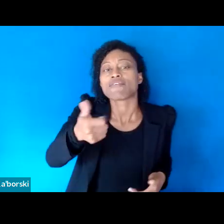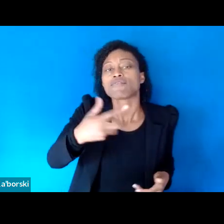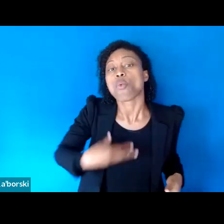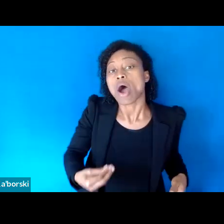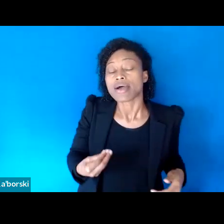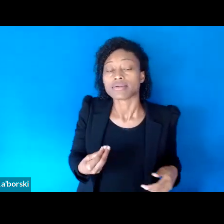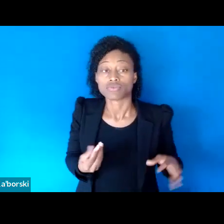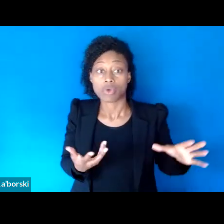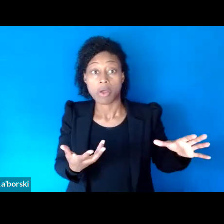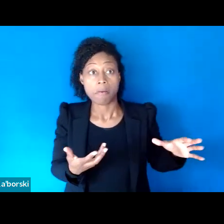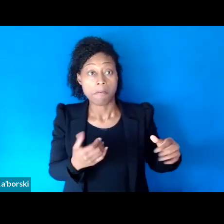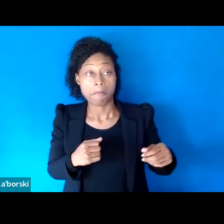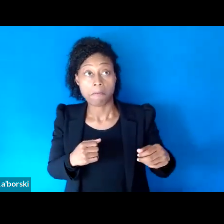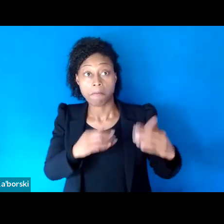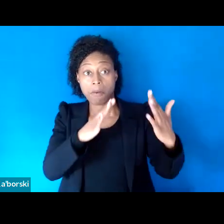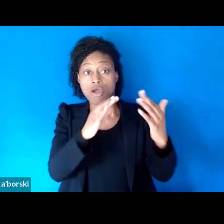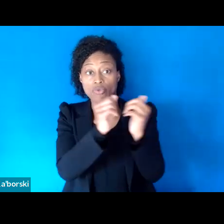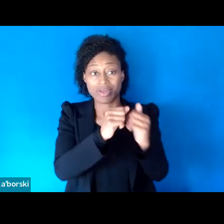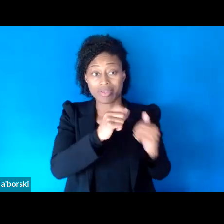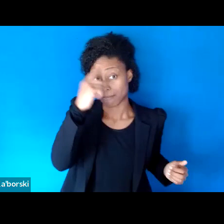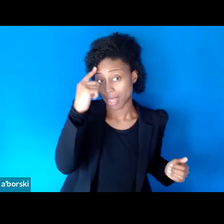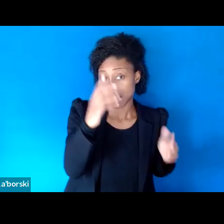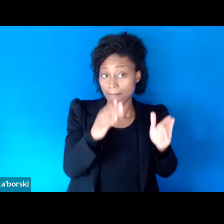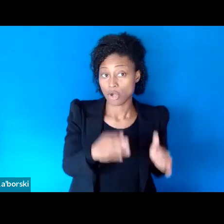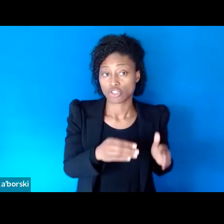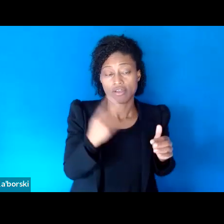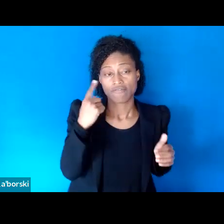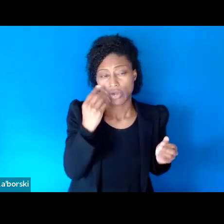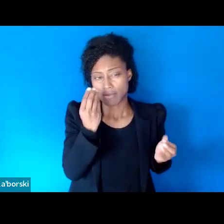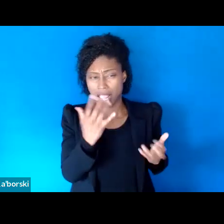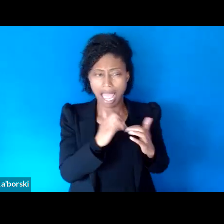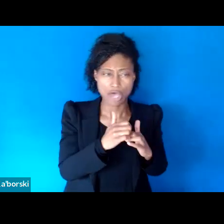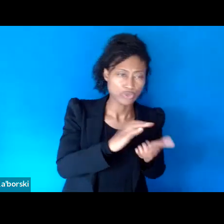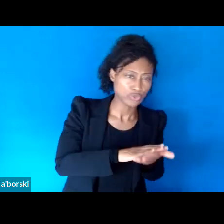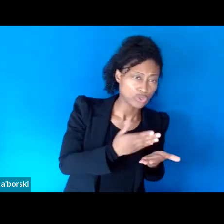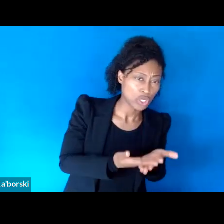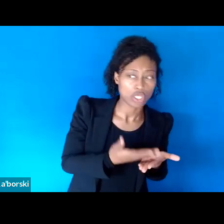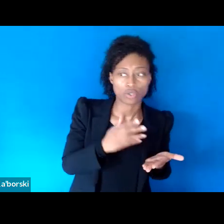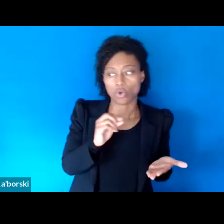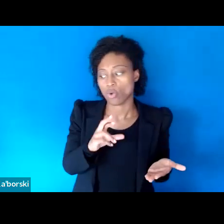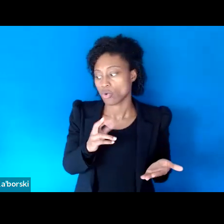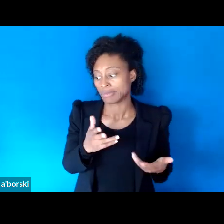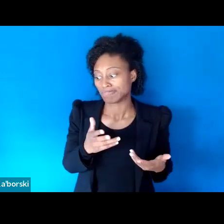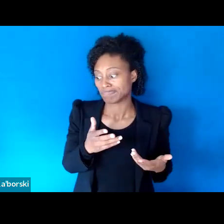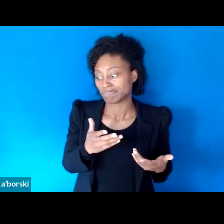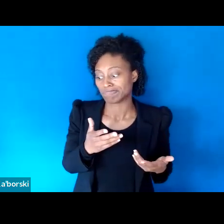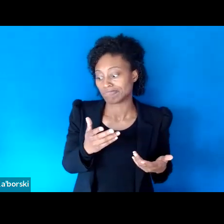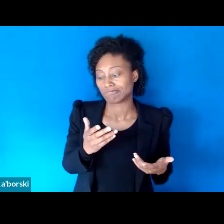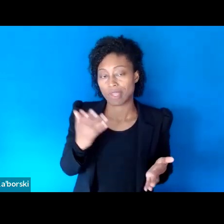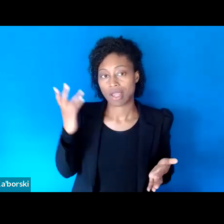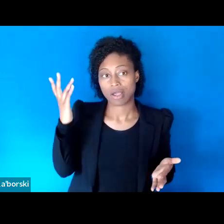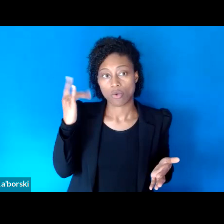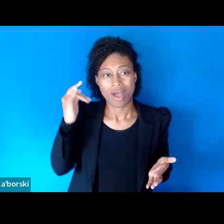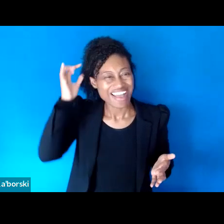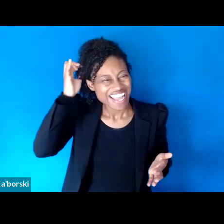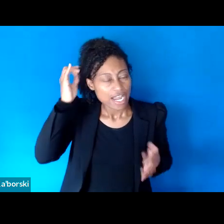to a black person for information on like how to cook or just why we wear our hair